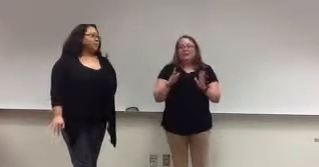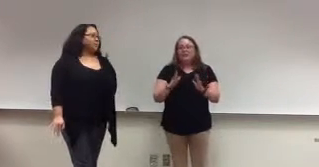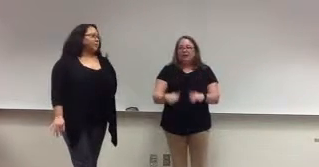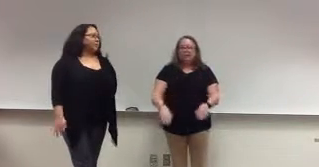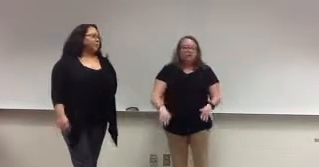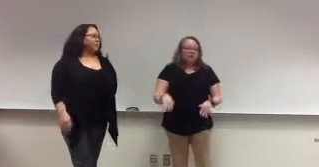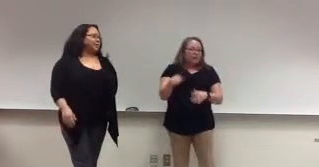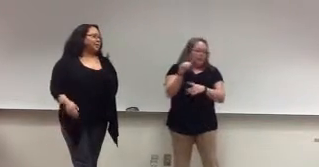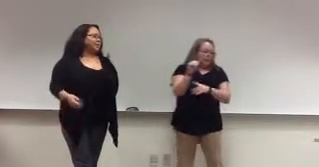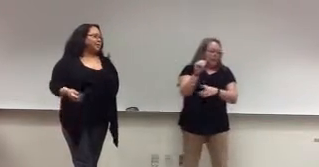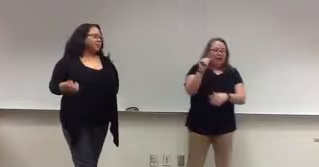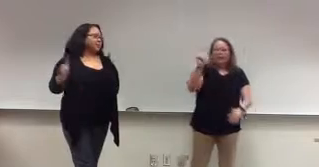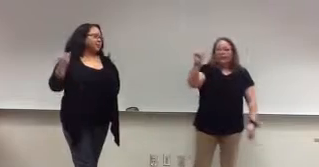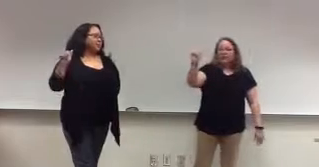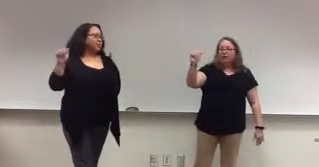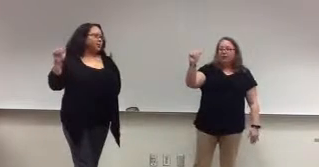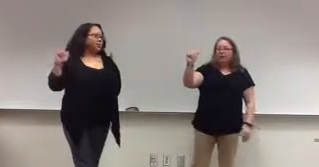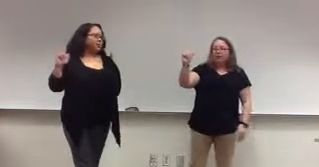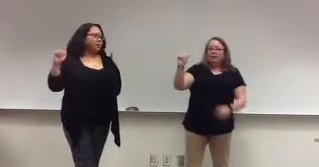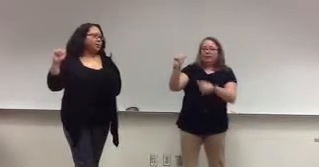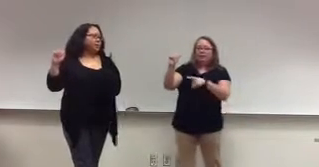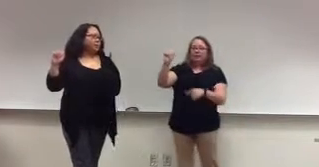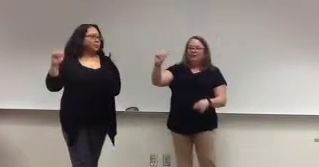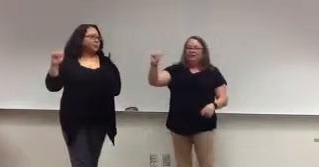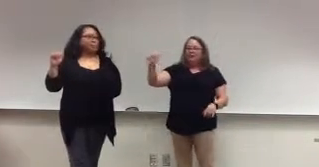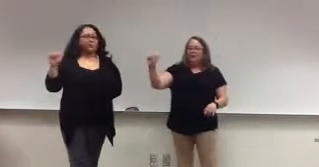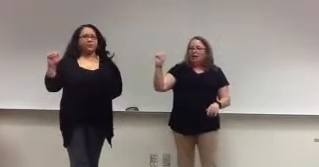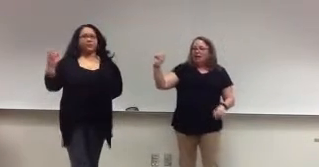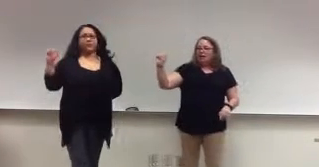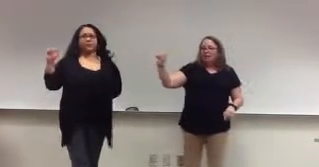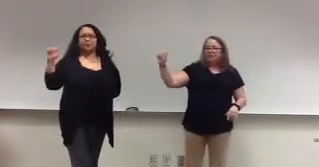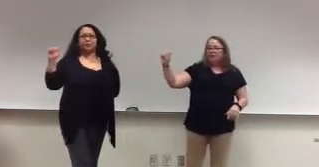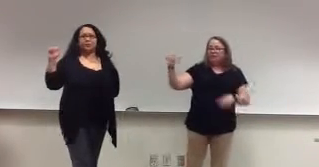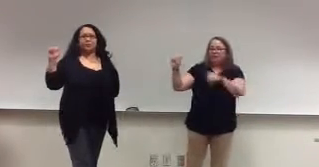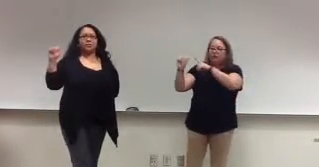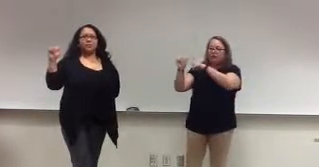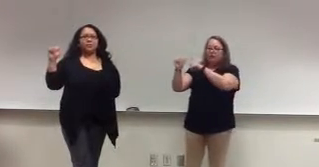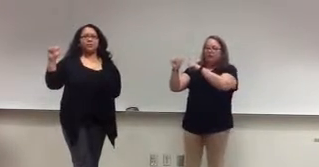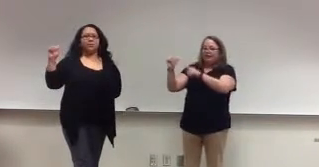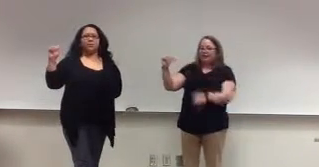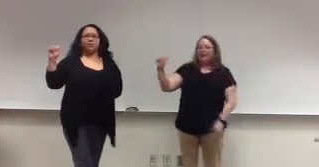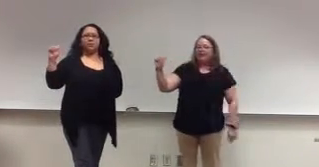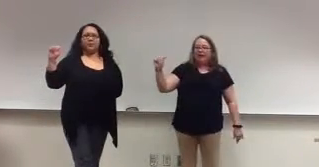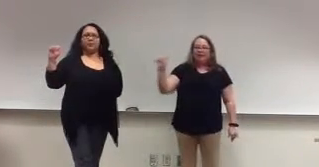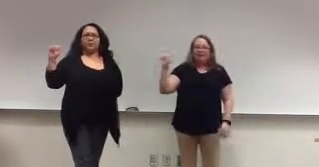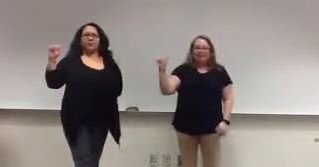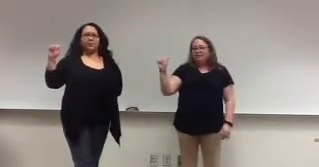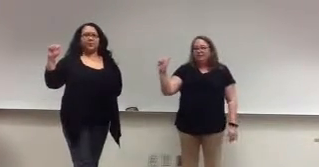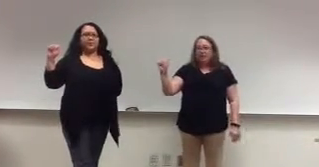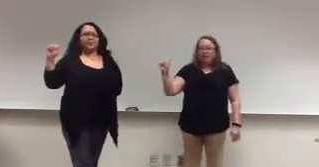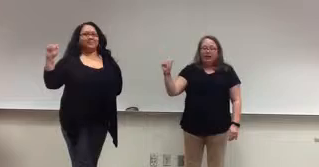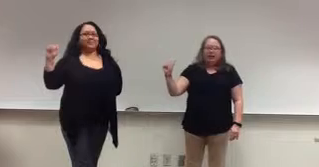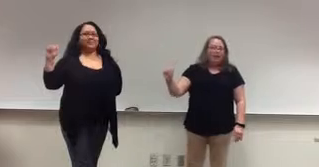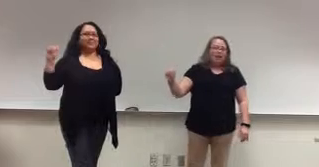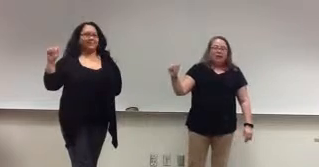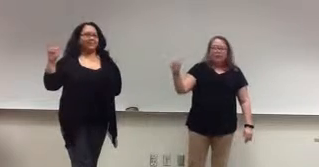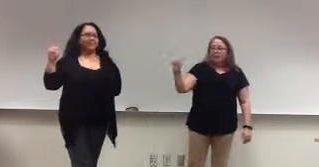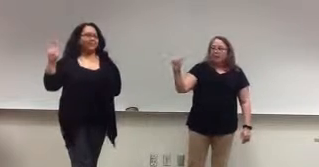communicate. So basically, the letter A is a closed fist with the thumb sticking out like that. That's just the letter A. The letter